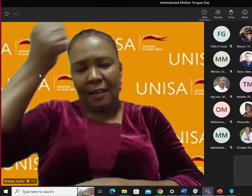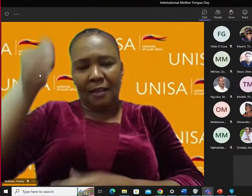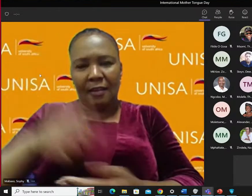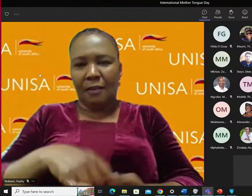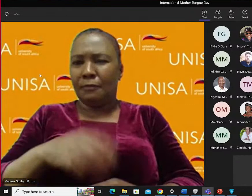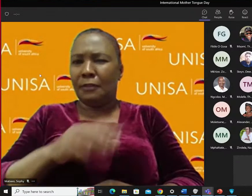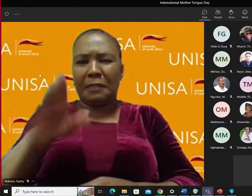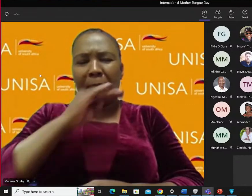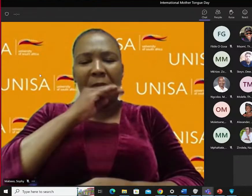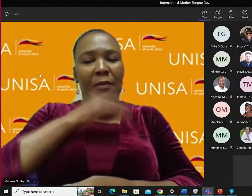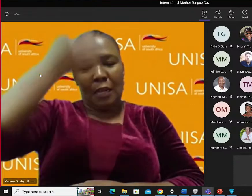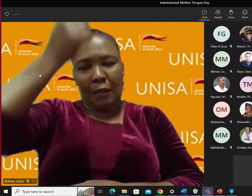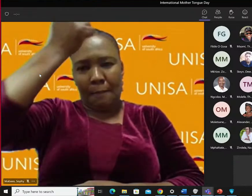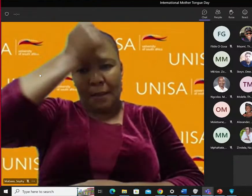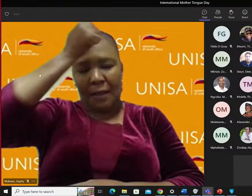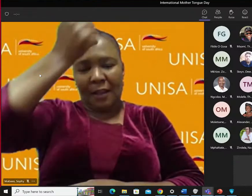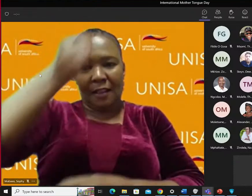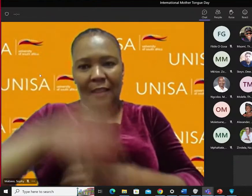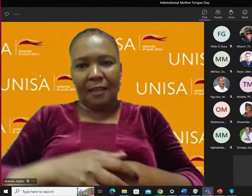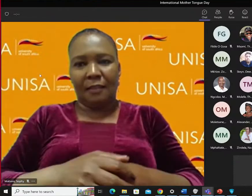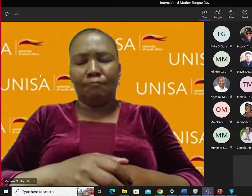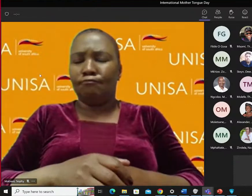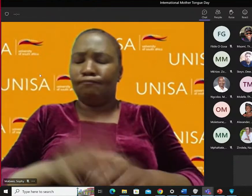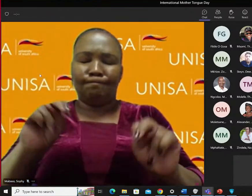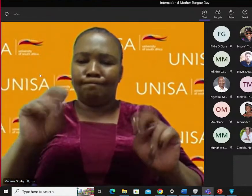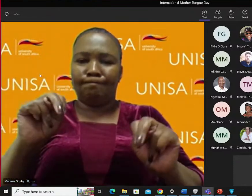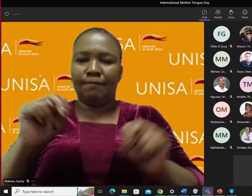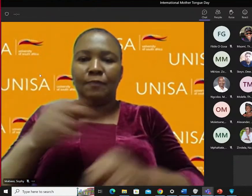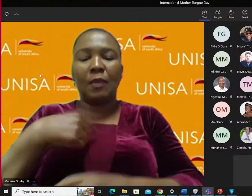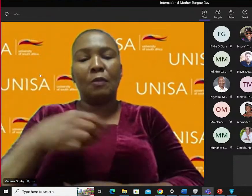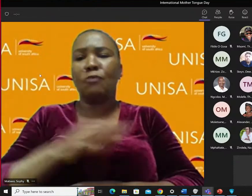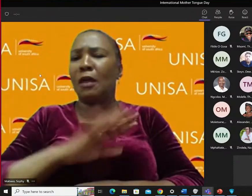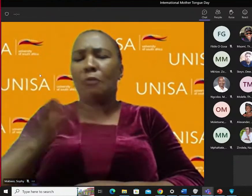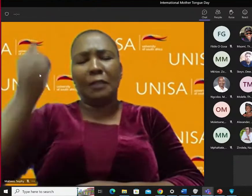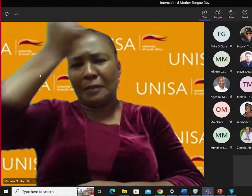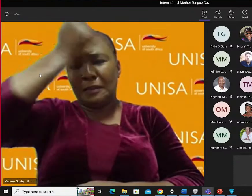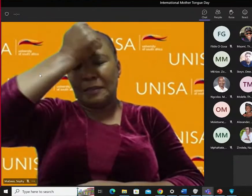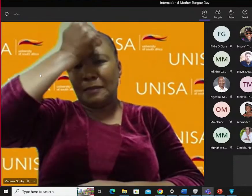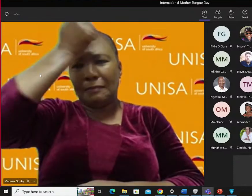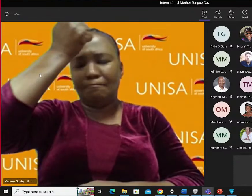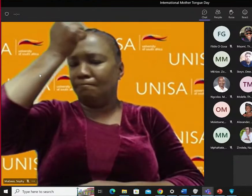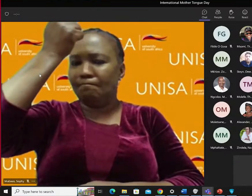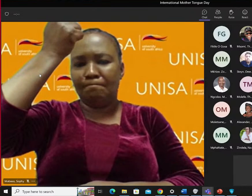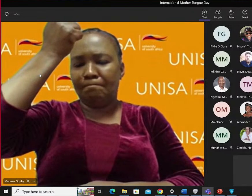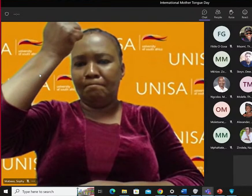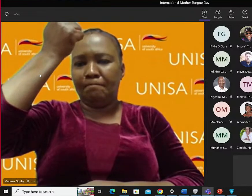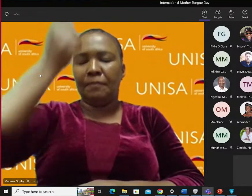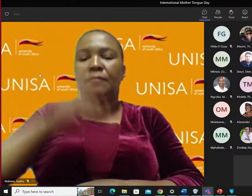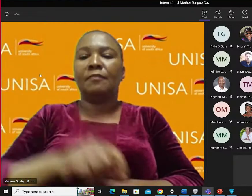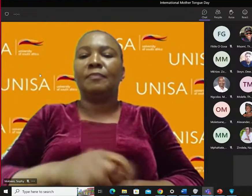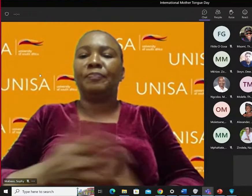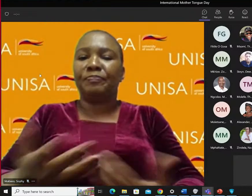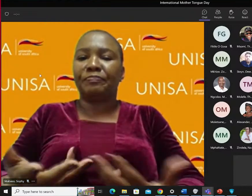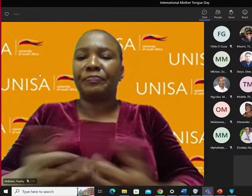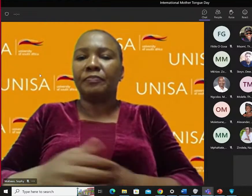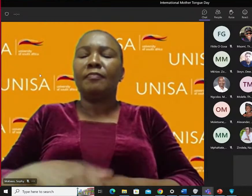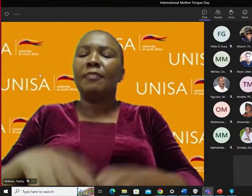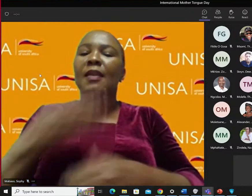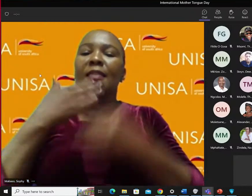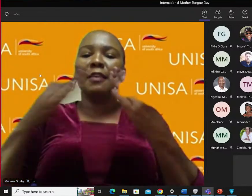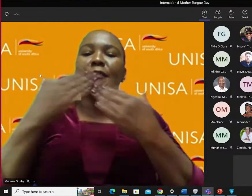Yeah, that one. Yeah, so we are not Arjona. I get it. So thank